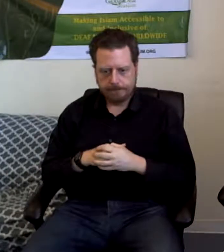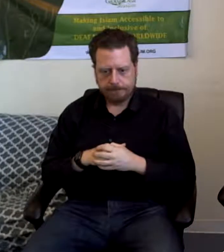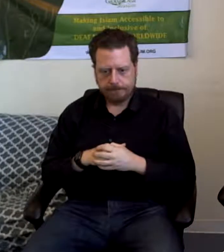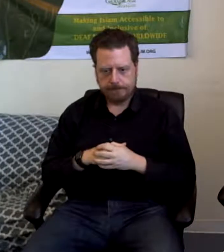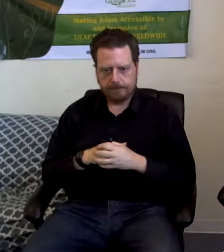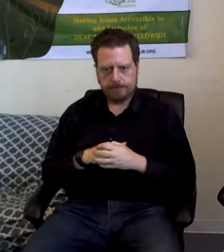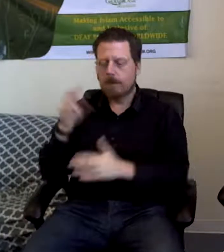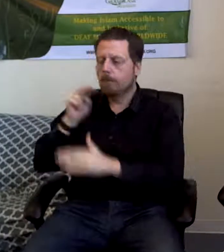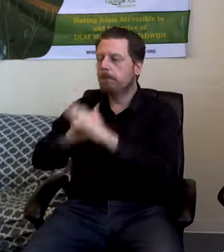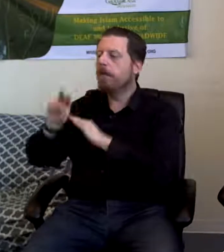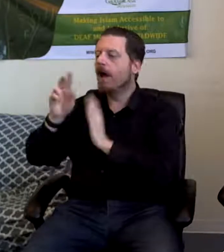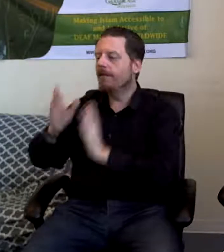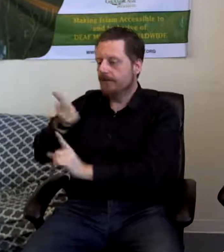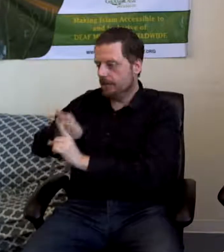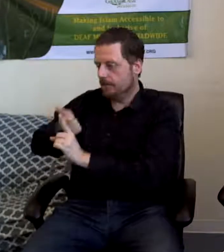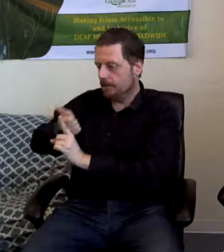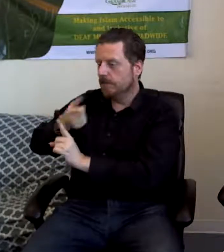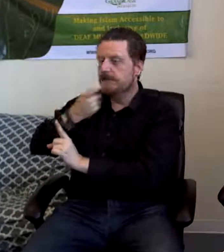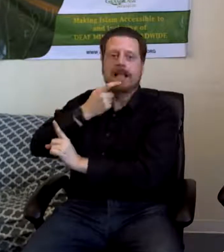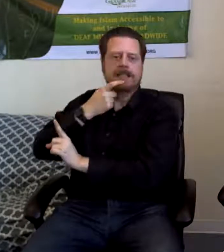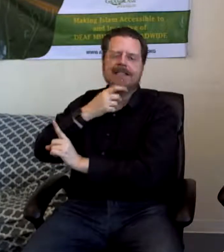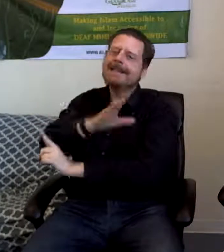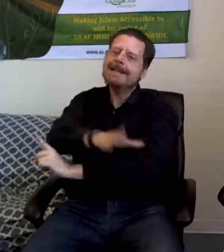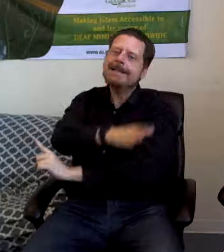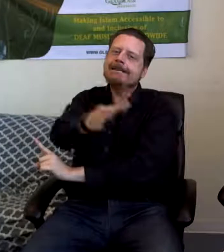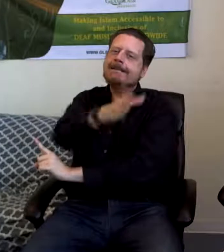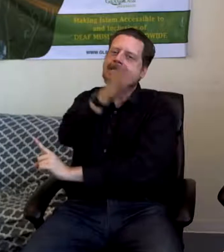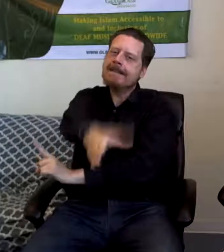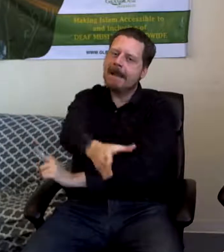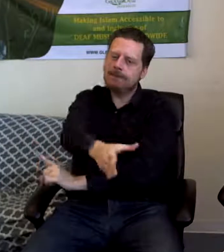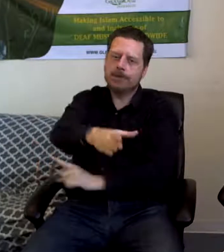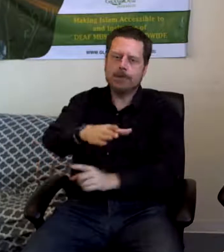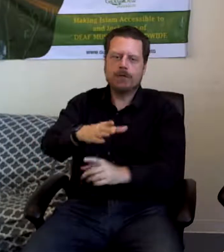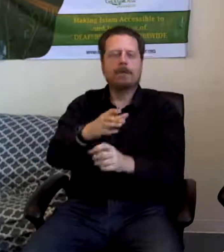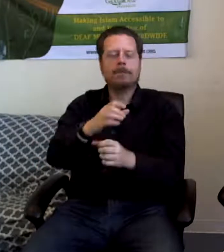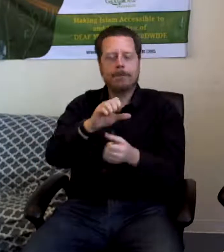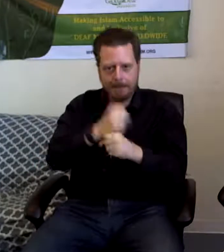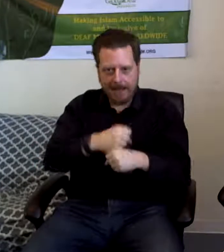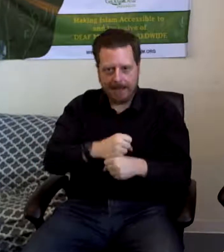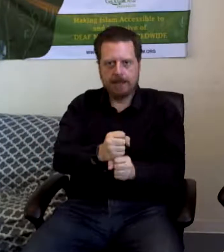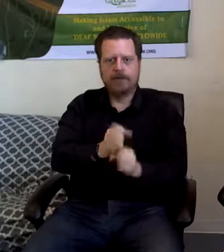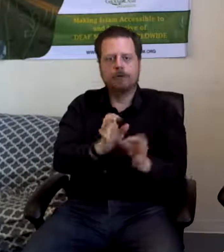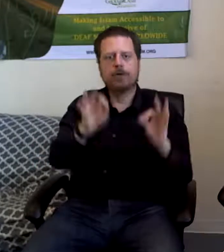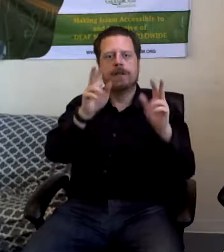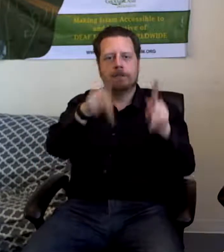The Prophet says you could never enslave a free person.